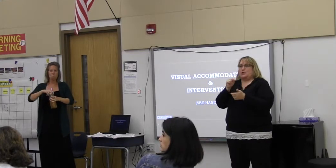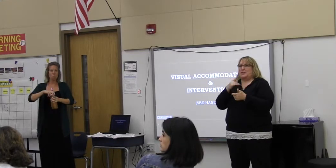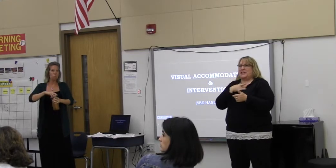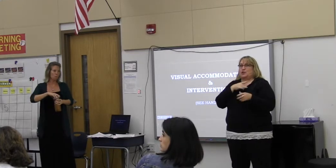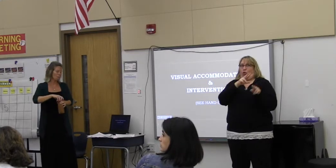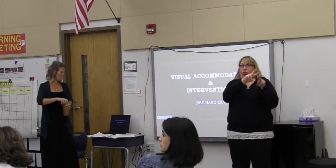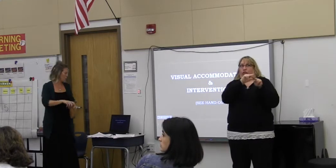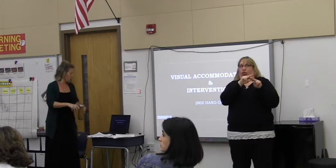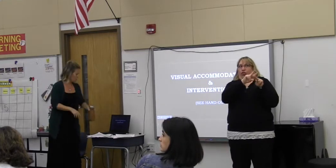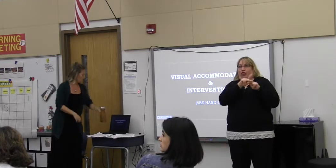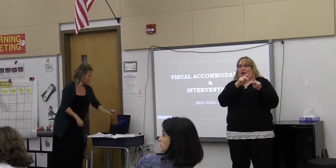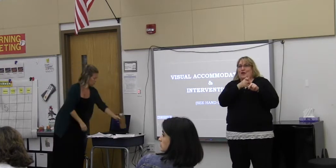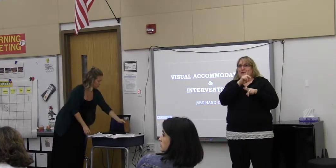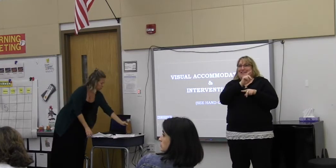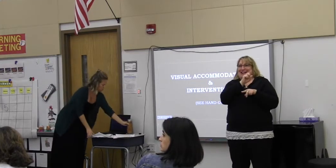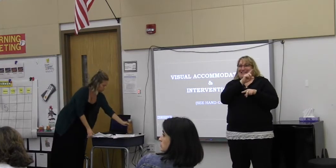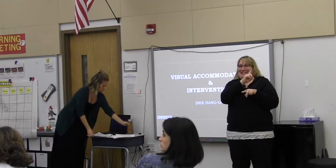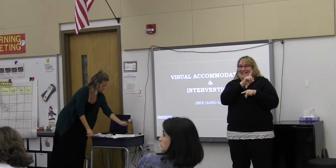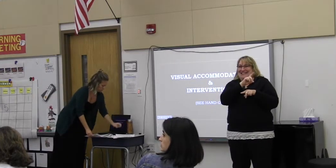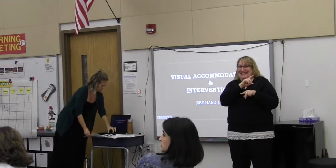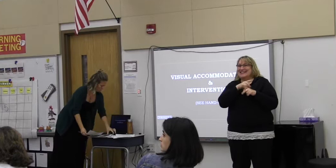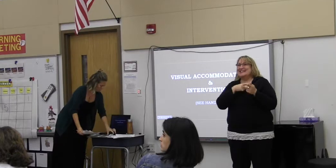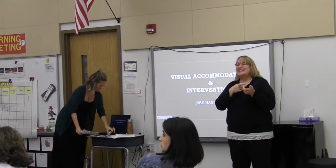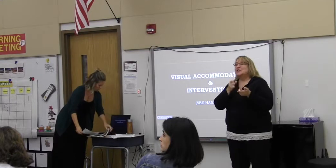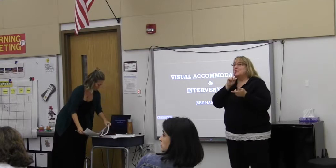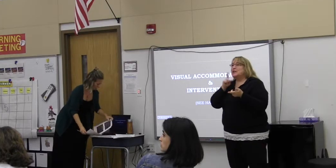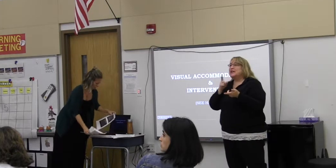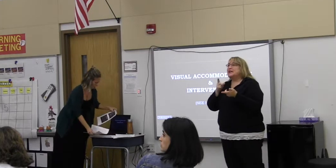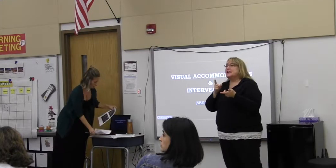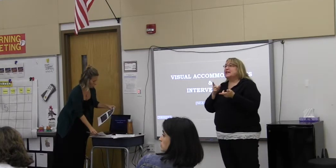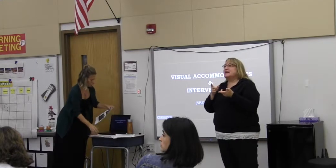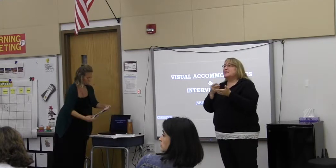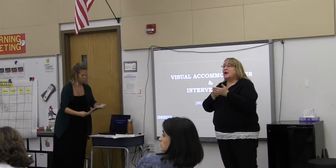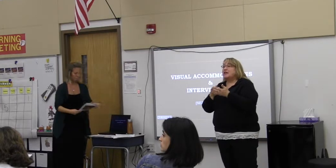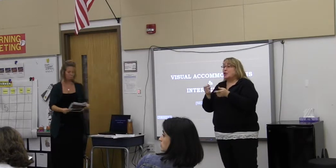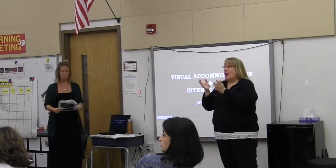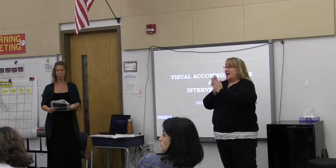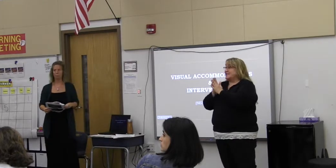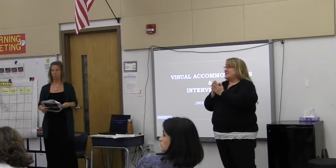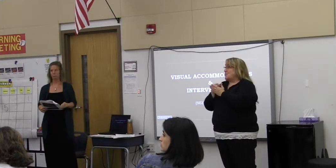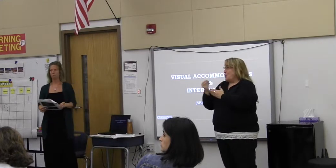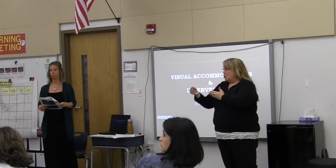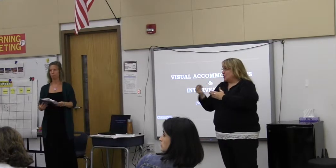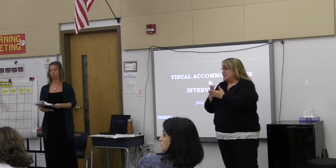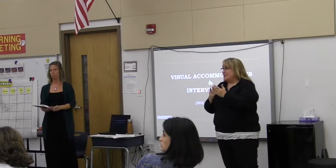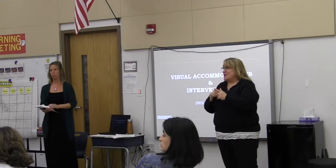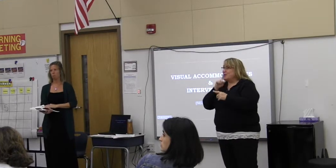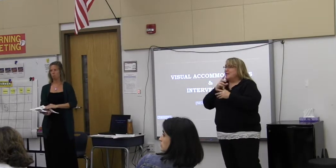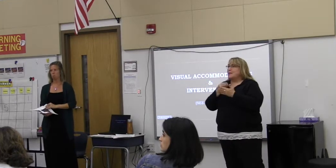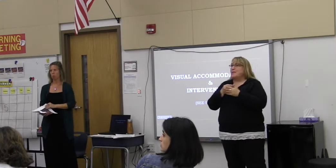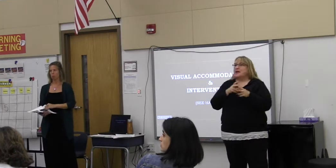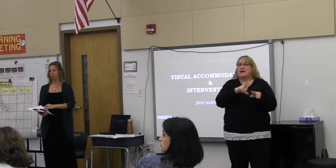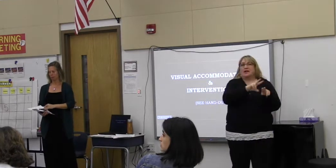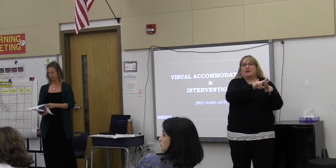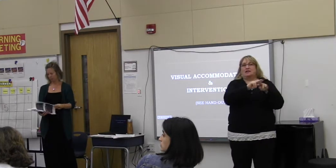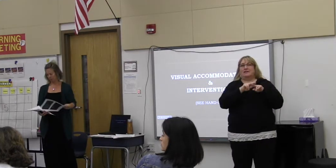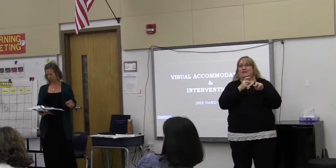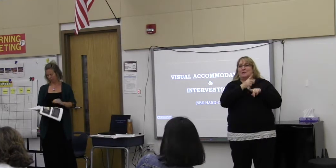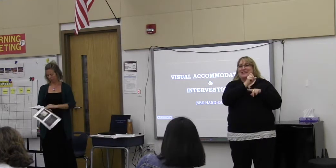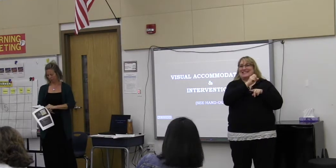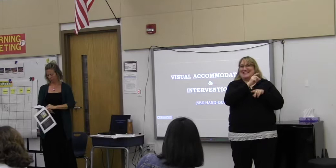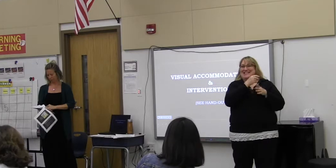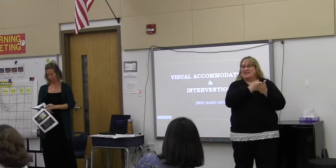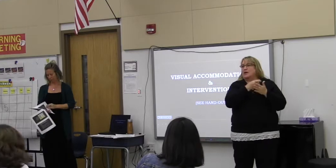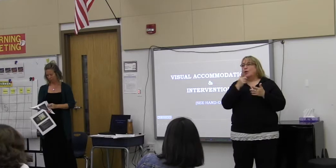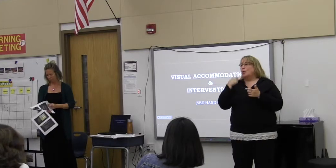so even if you ask us to buy something for you, it's really coming out of your budget anyways. Just so you know, we have no means of